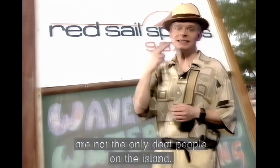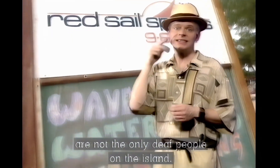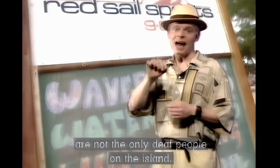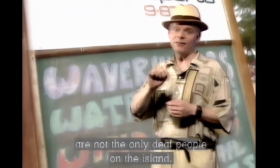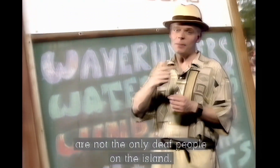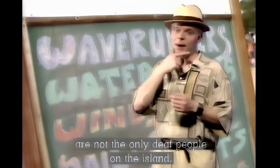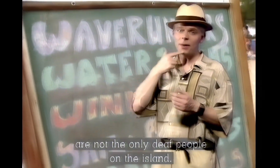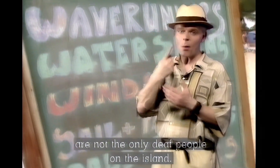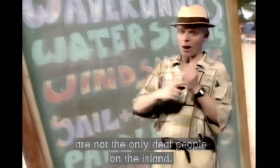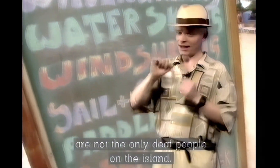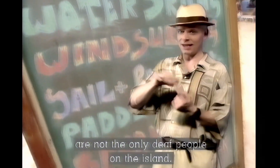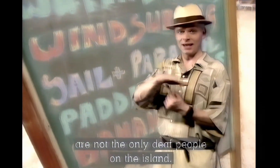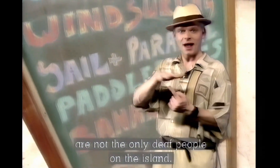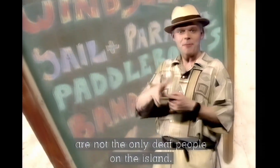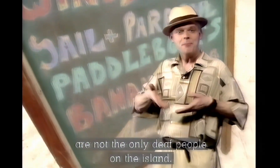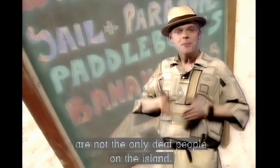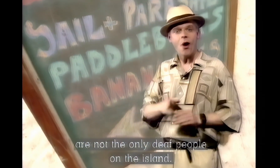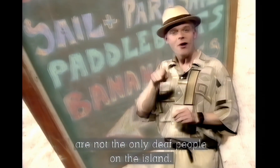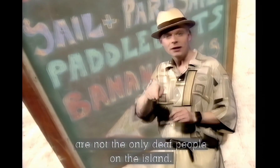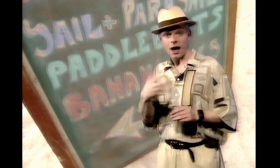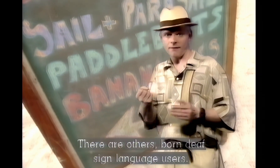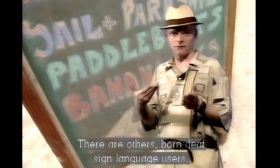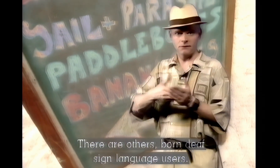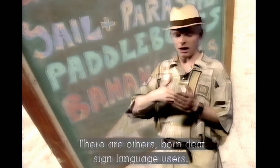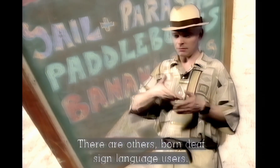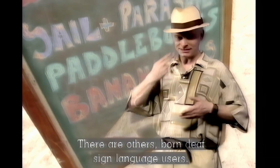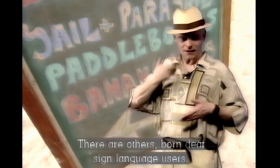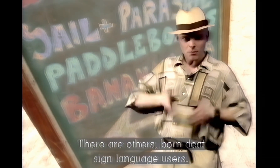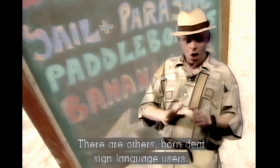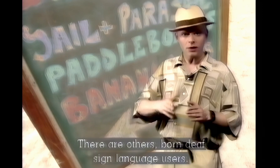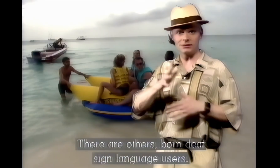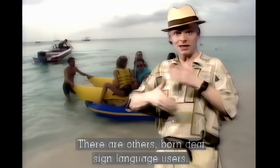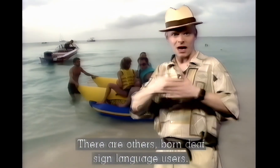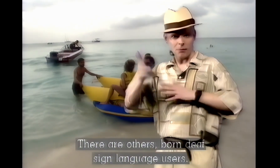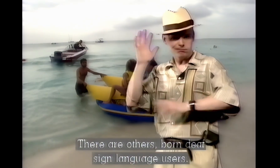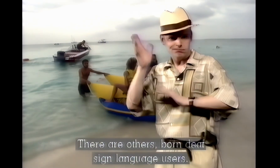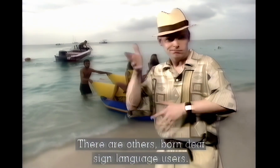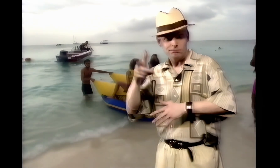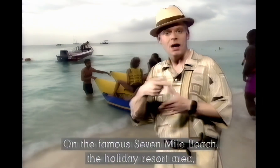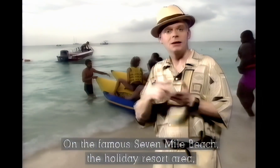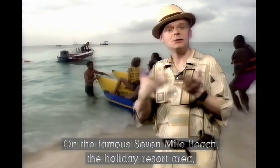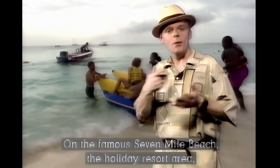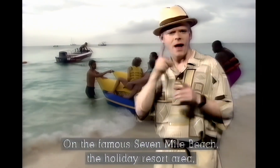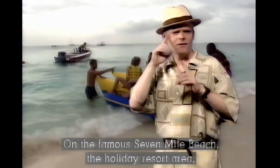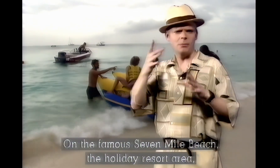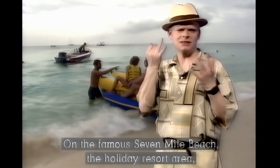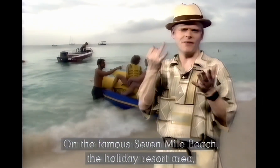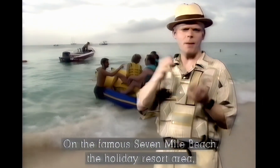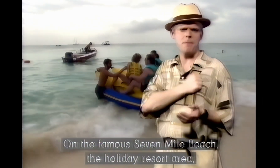the only deaf people. There were others, born deaf sign language users. On the famous 7 Mile